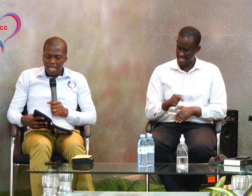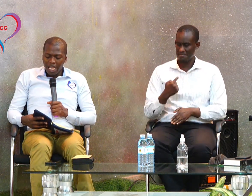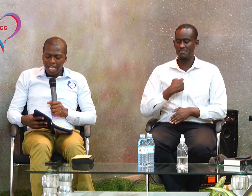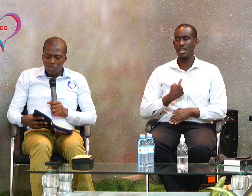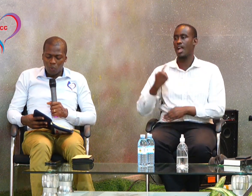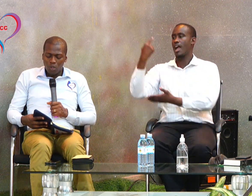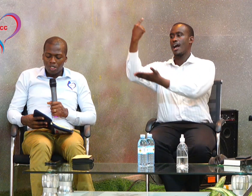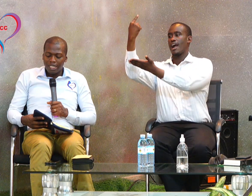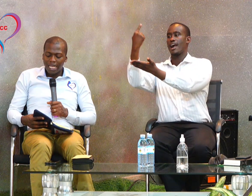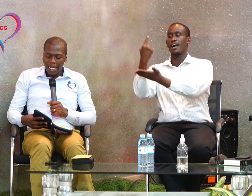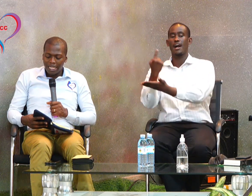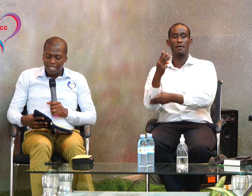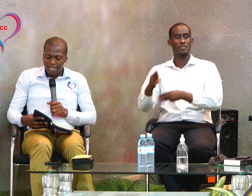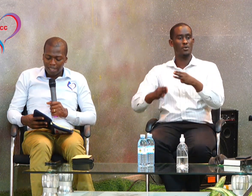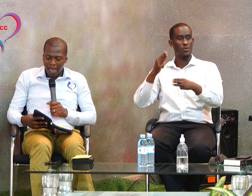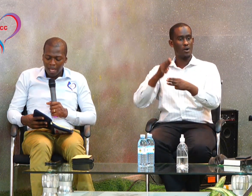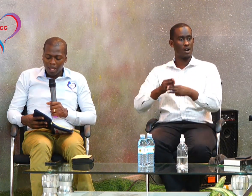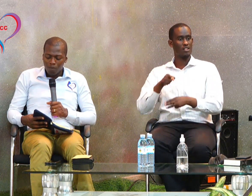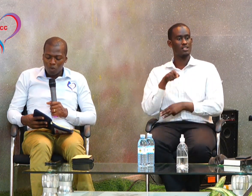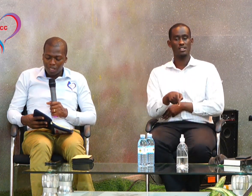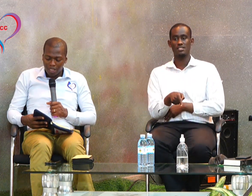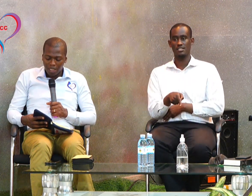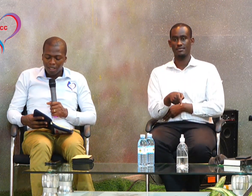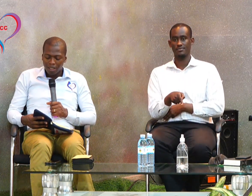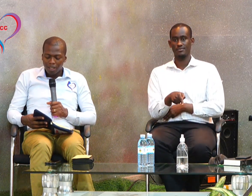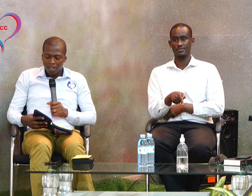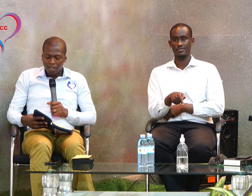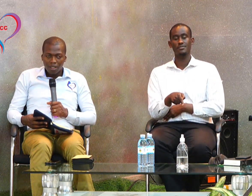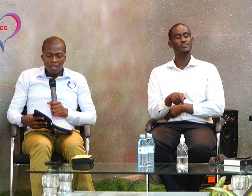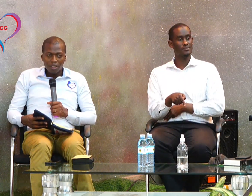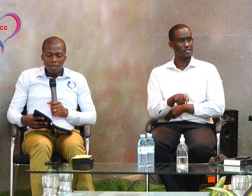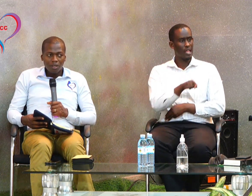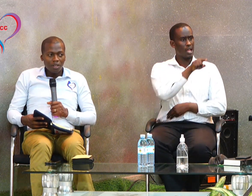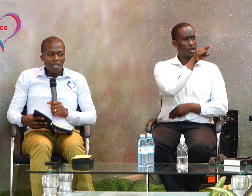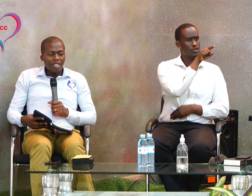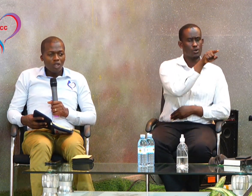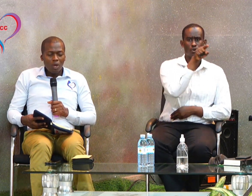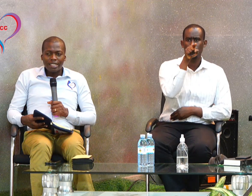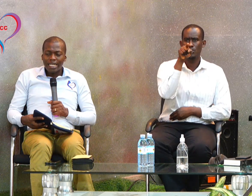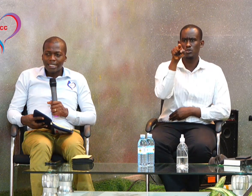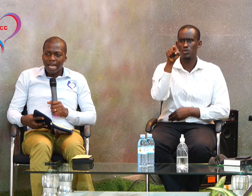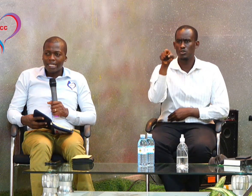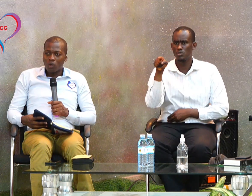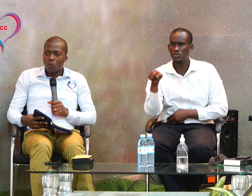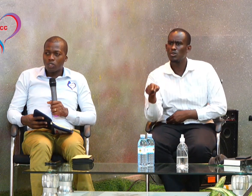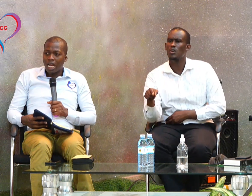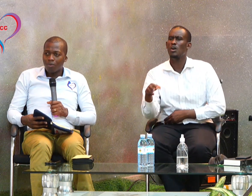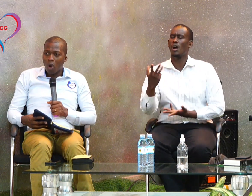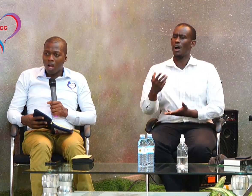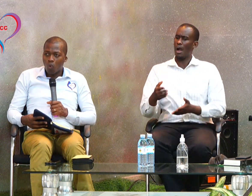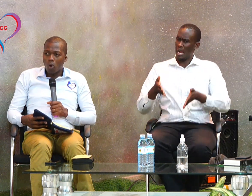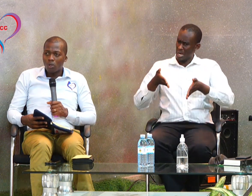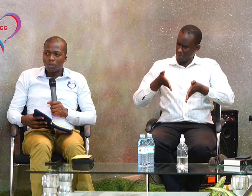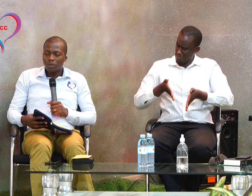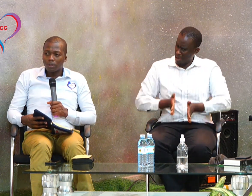Era n'ekyo kyekyandeetesa mu nsi. What caused your birth? Gwe ki ekyaleetera okuzaalibwa?